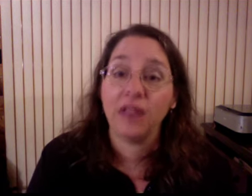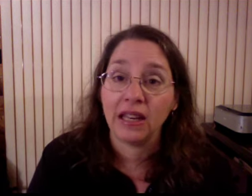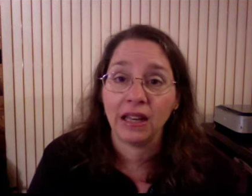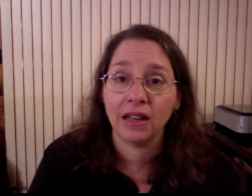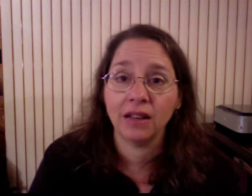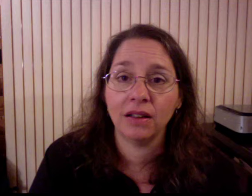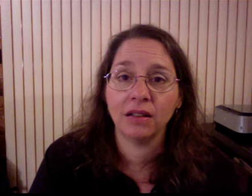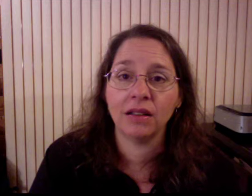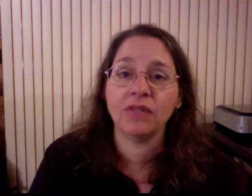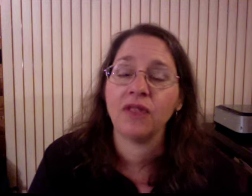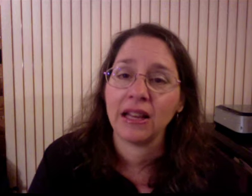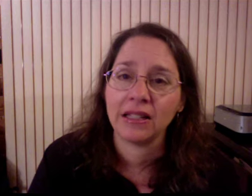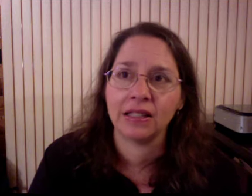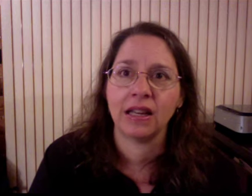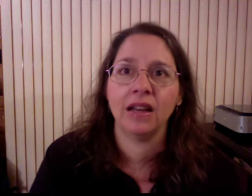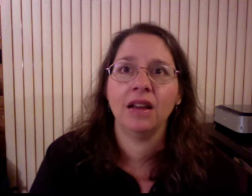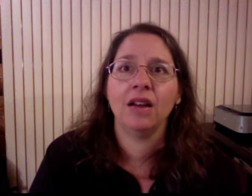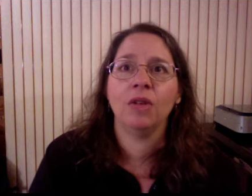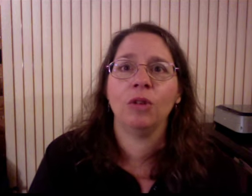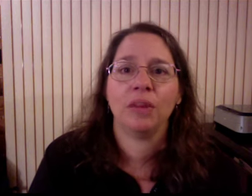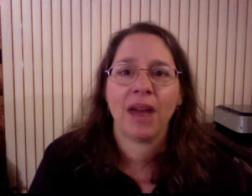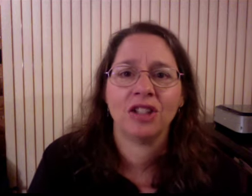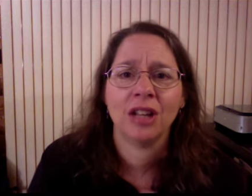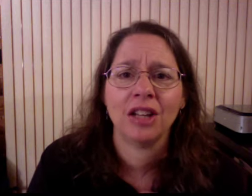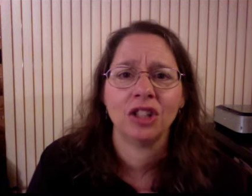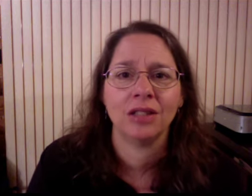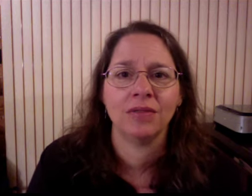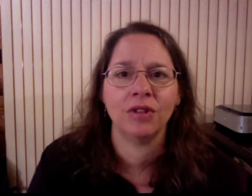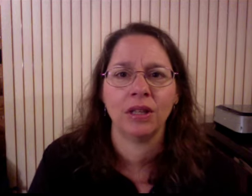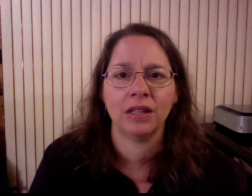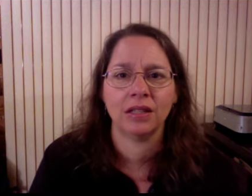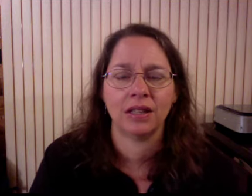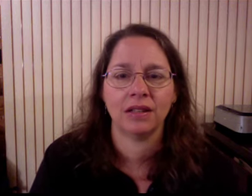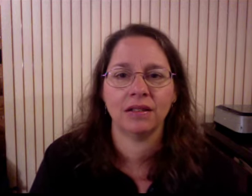feeding the fantasy with imaginations of doing the sin